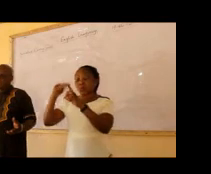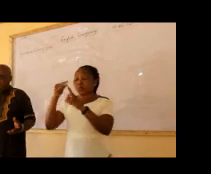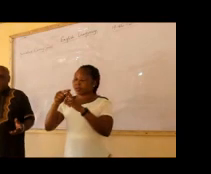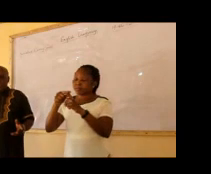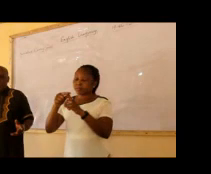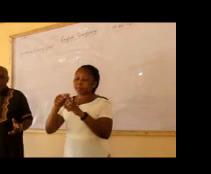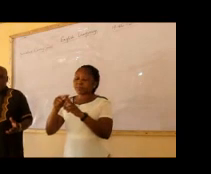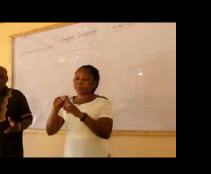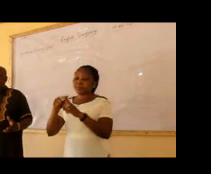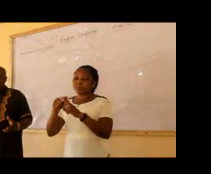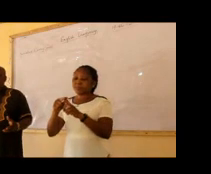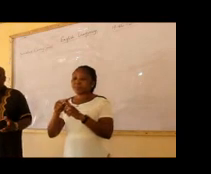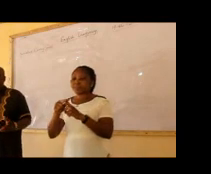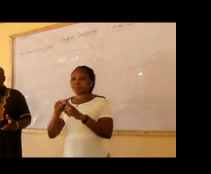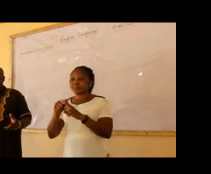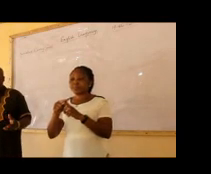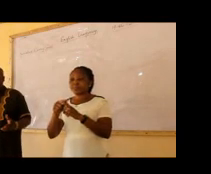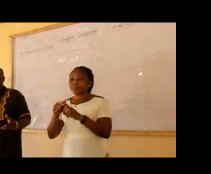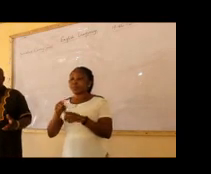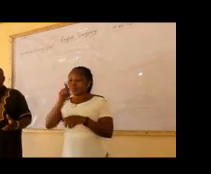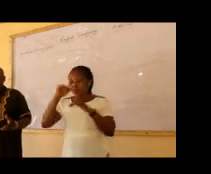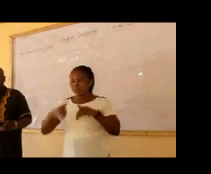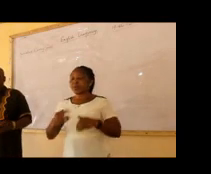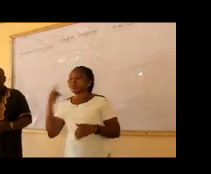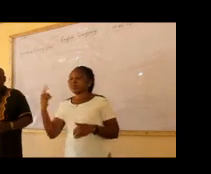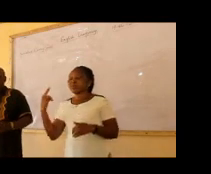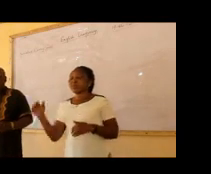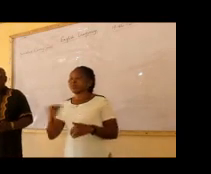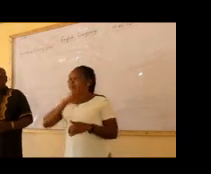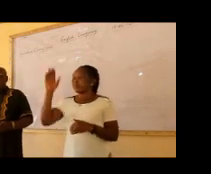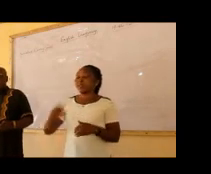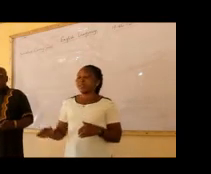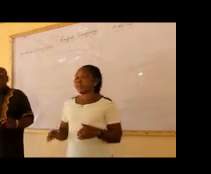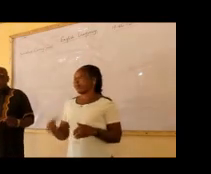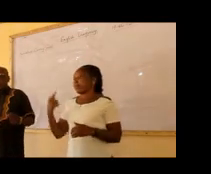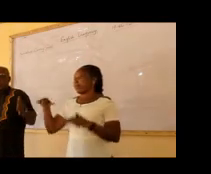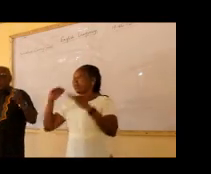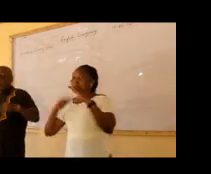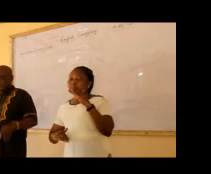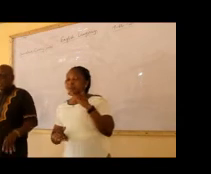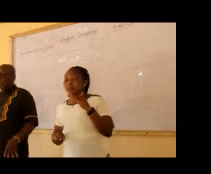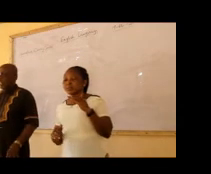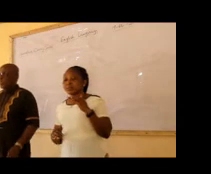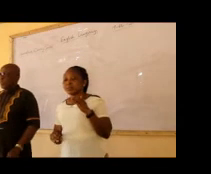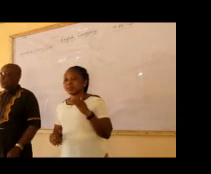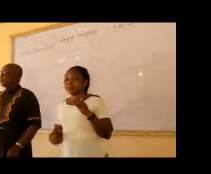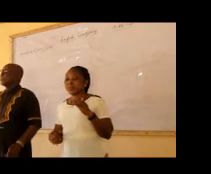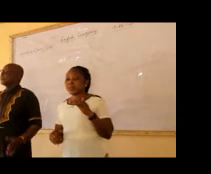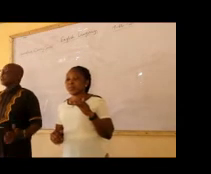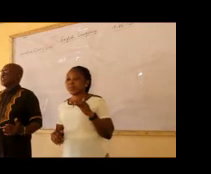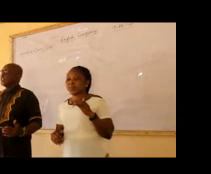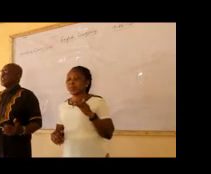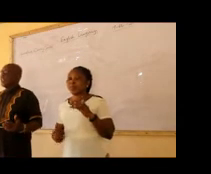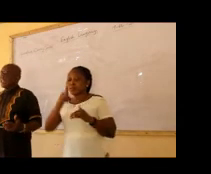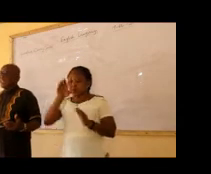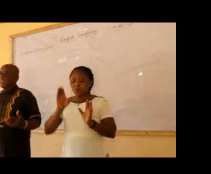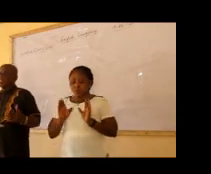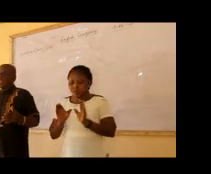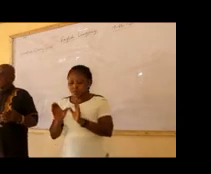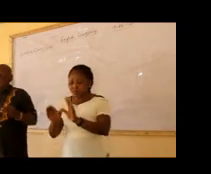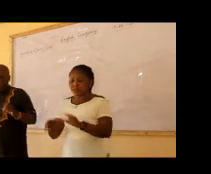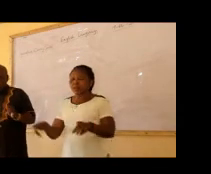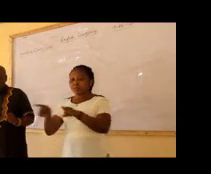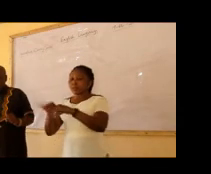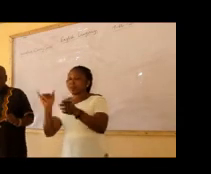spite of, you can use nevertheless. And so you continue like